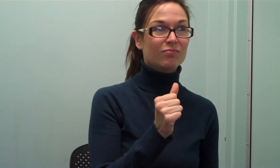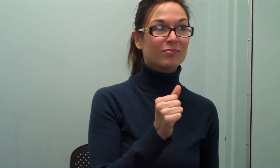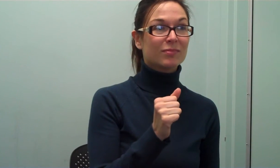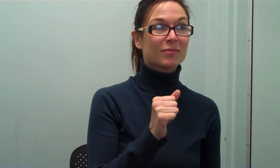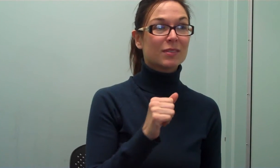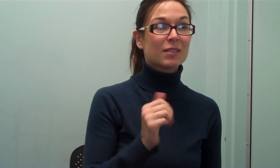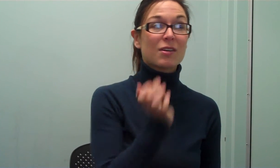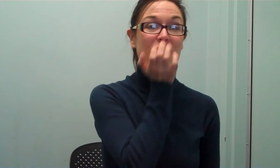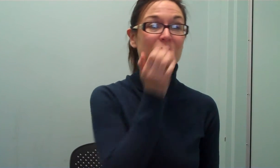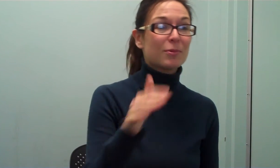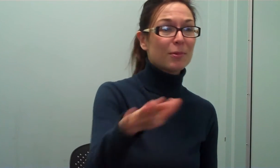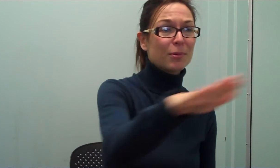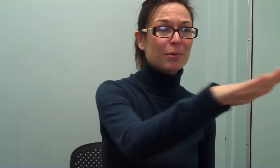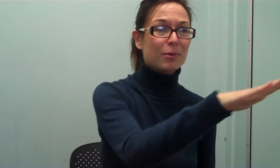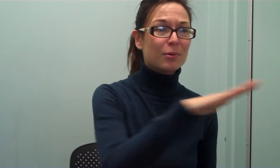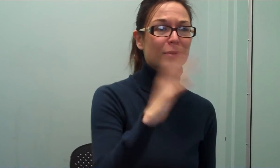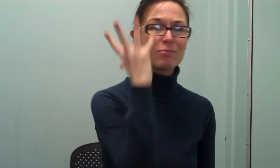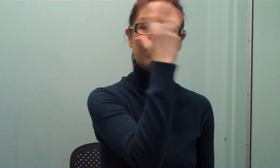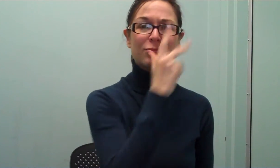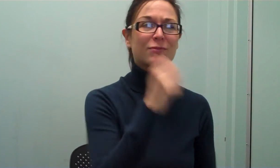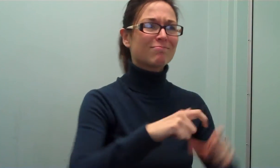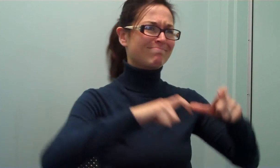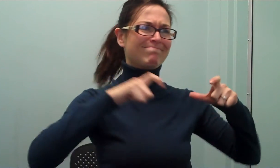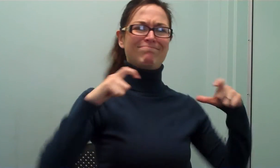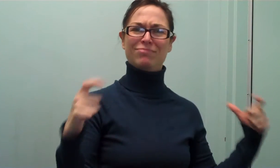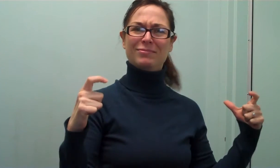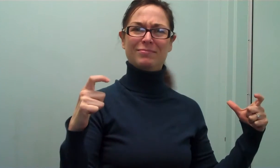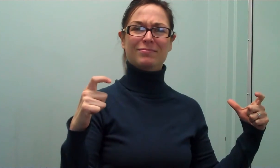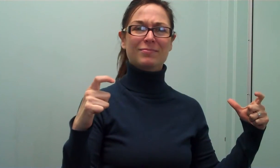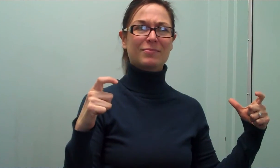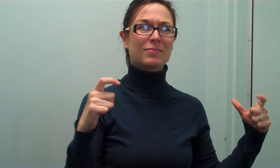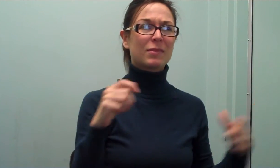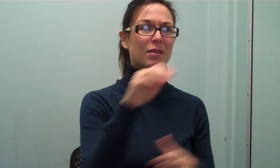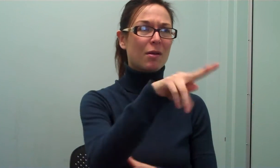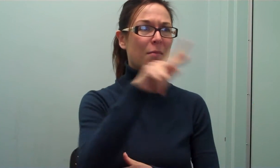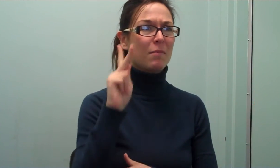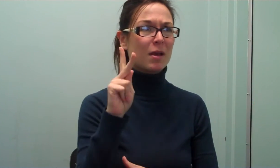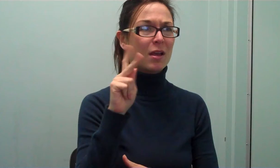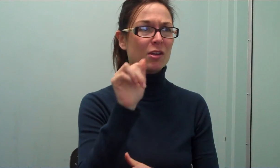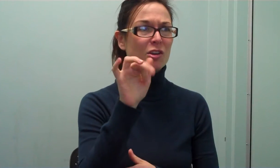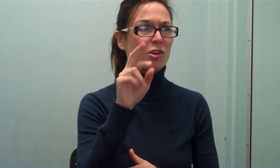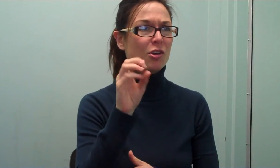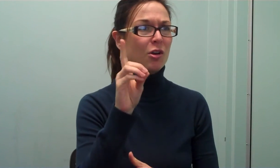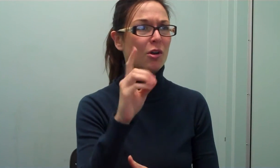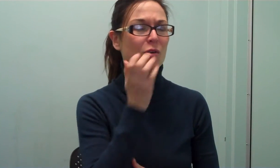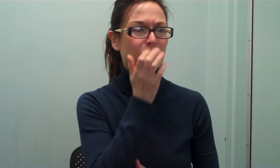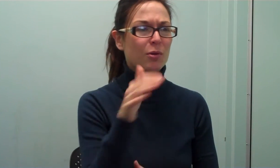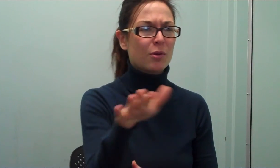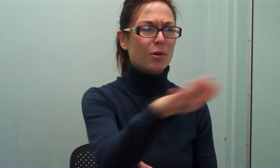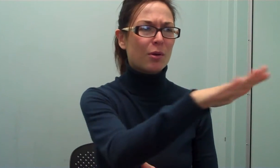beautiful, and they're large, and there's a nice backyard for my son. You know, I have a 5-year-old